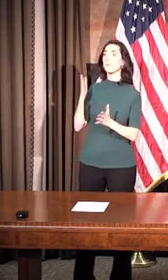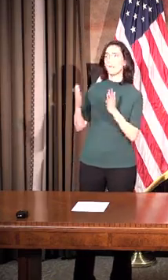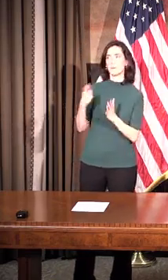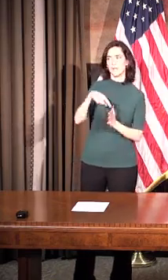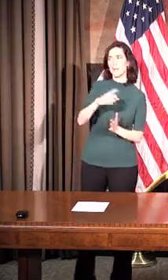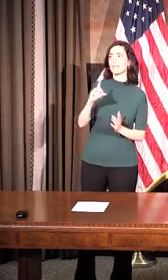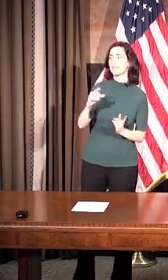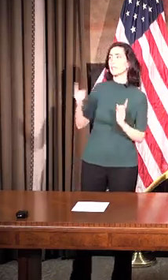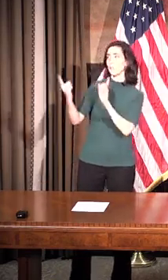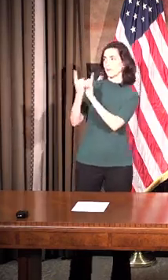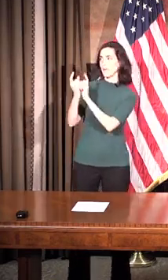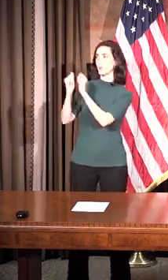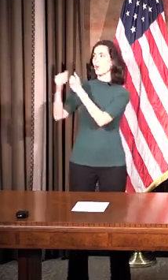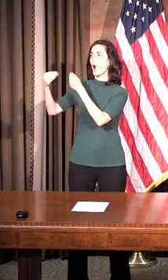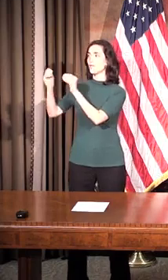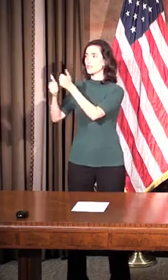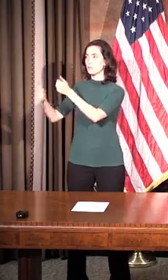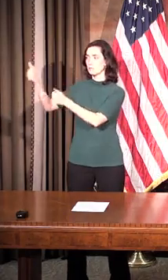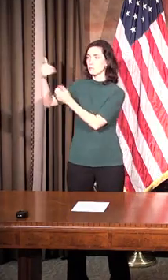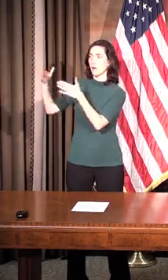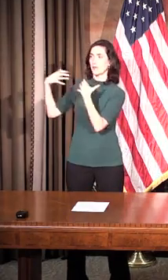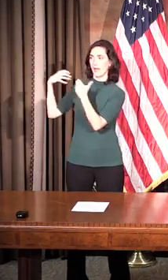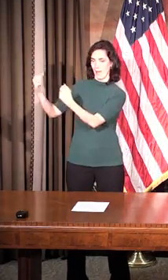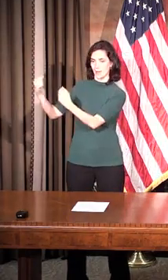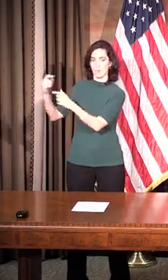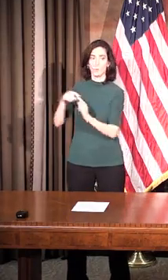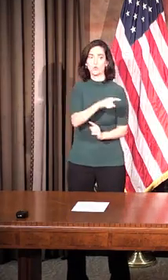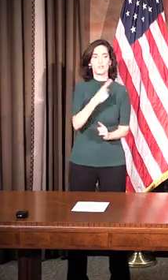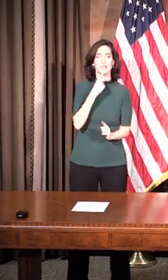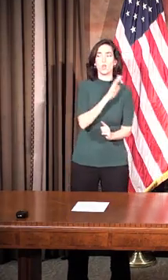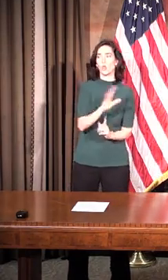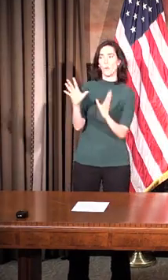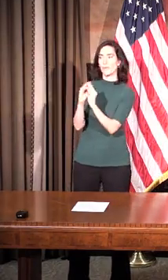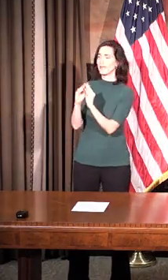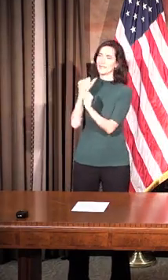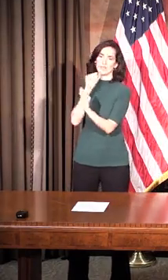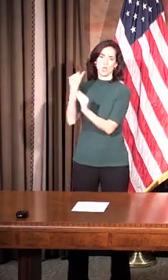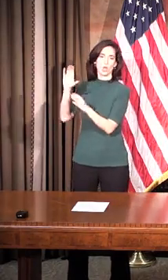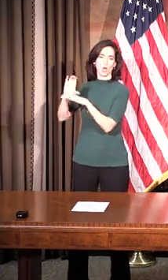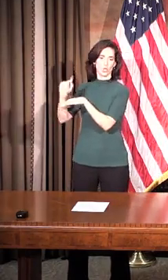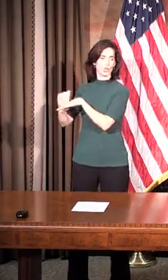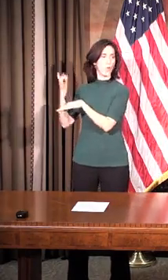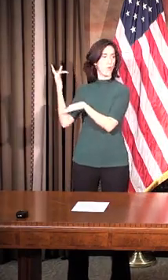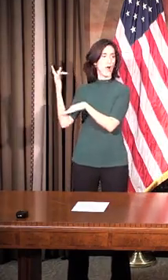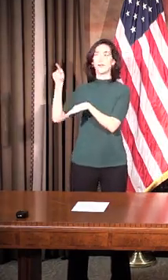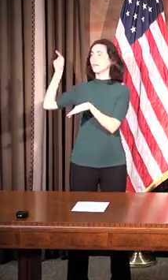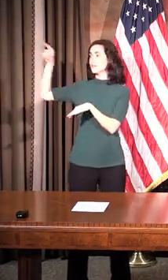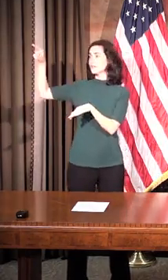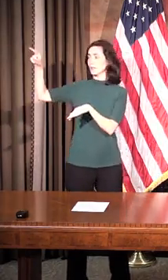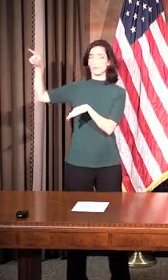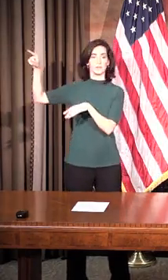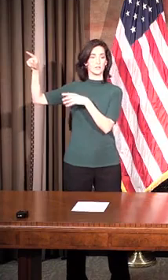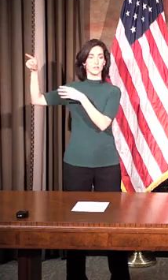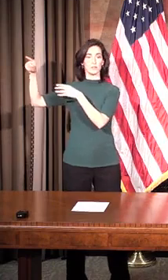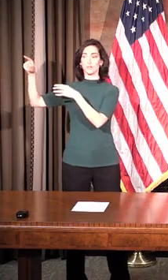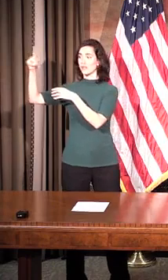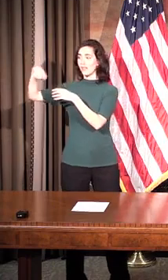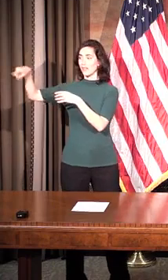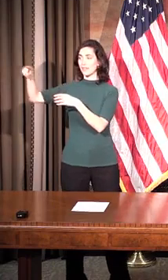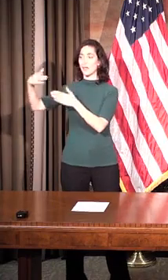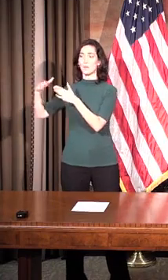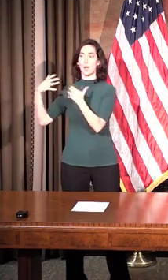Health, but you're arguing that that meeting doesn't constitute a consultation because the Office of Public Health didn't agree or consult that they should